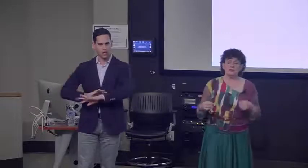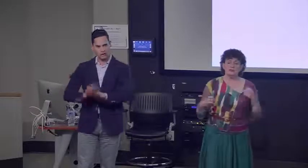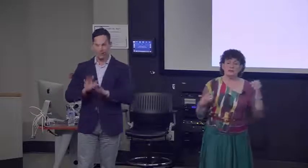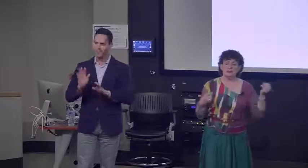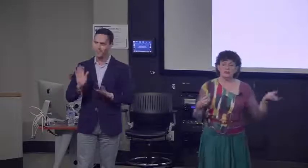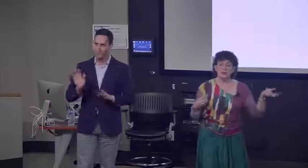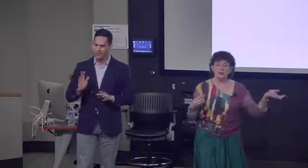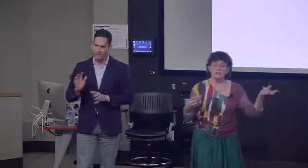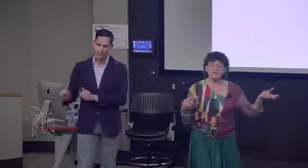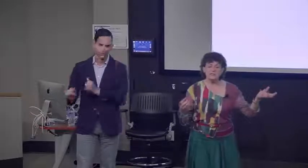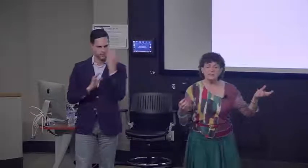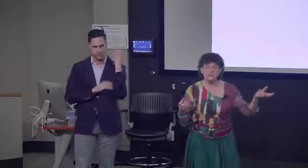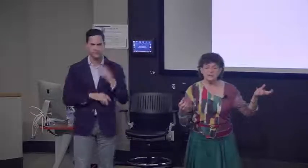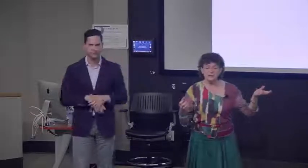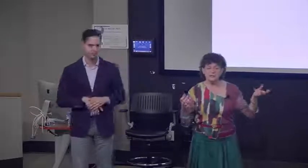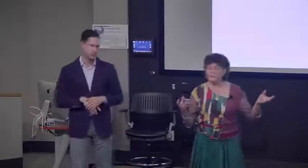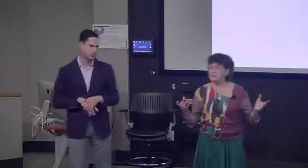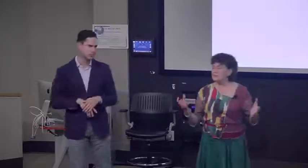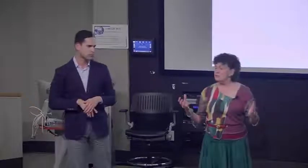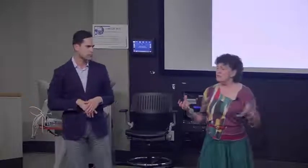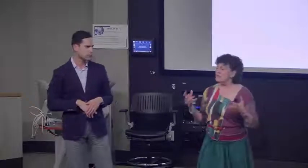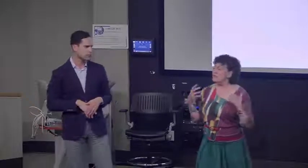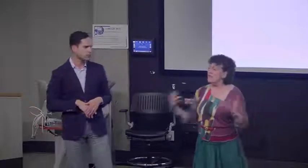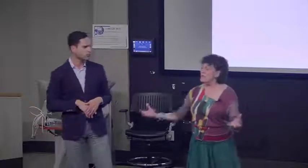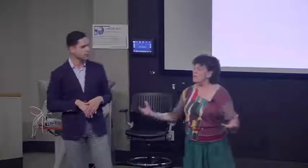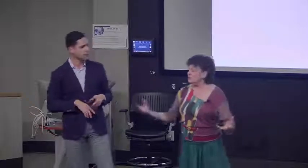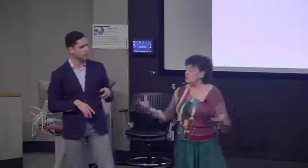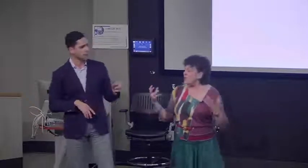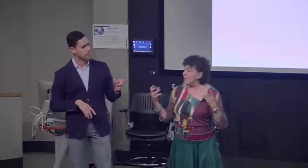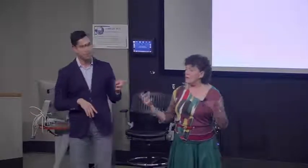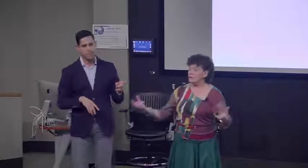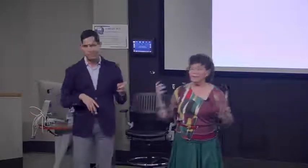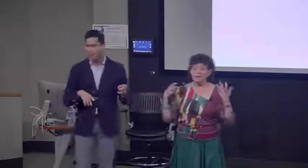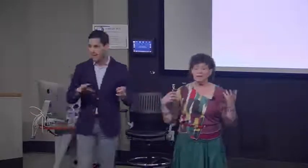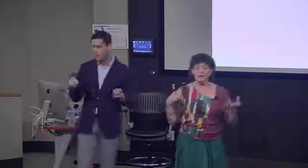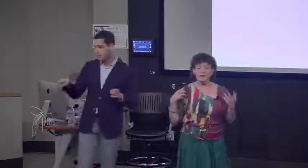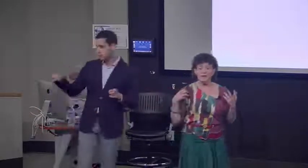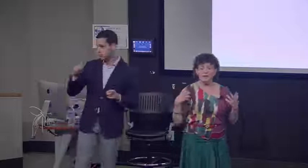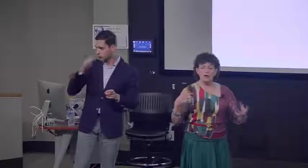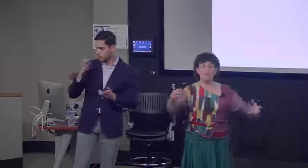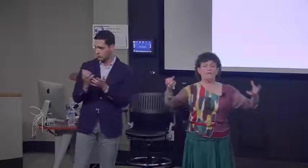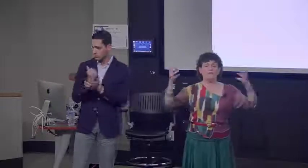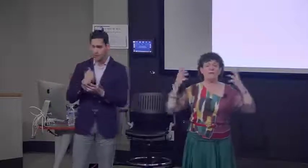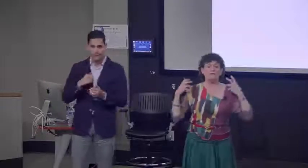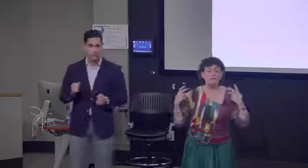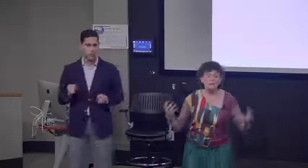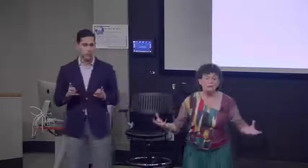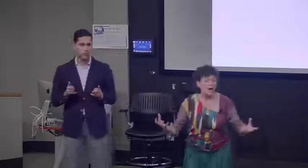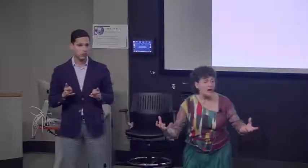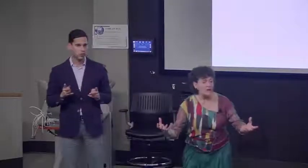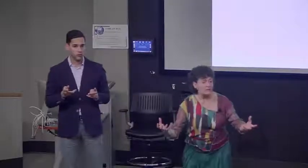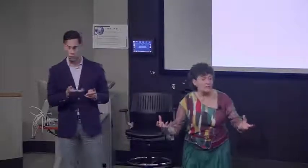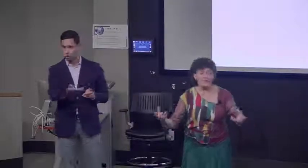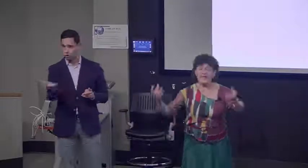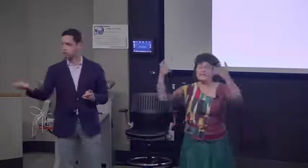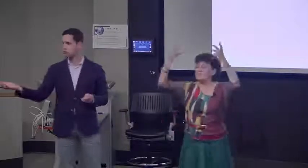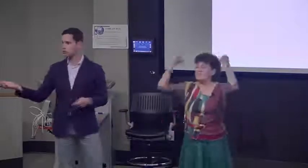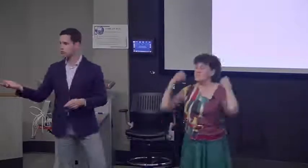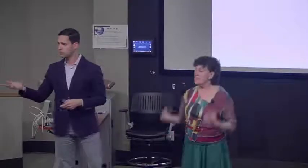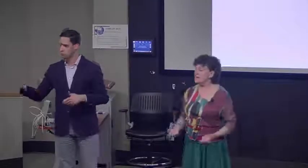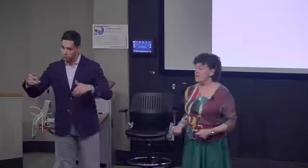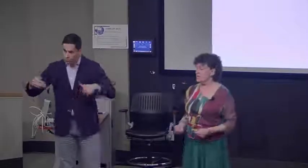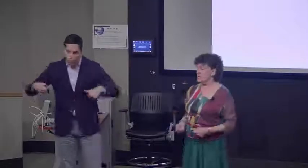limited. So notice, this is a fabulous opportunity for you guys to get